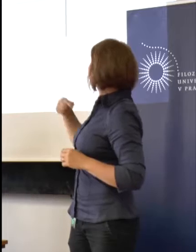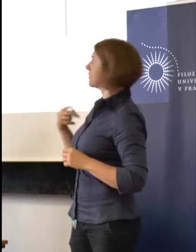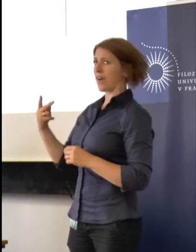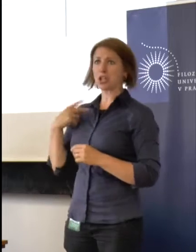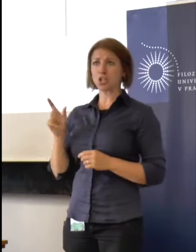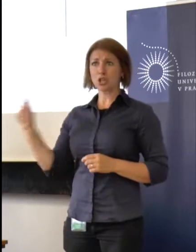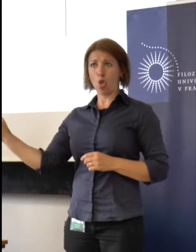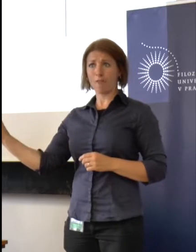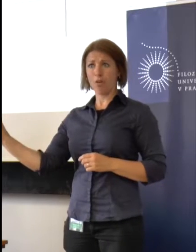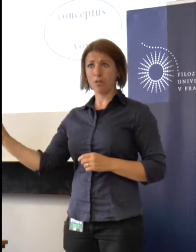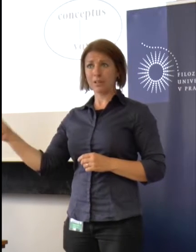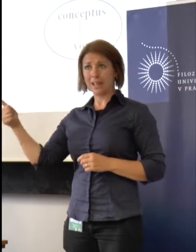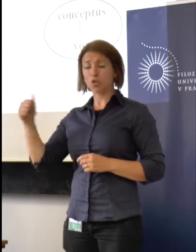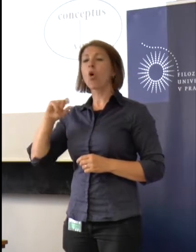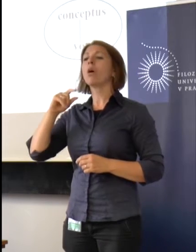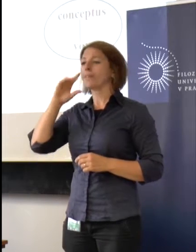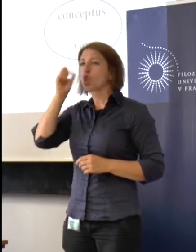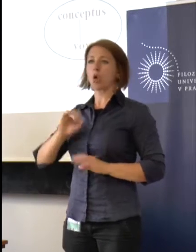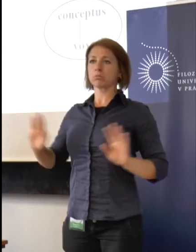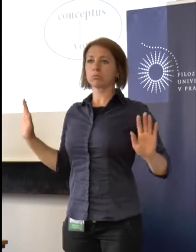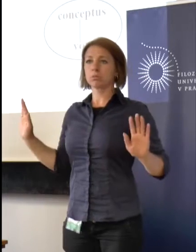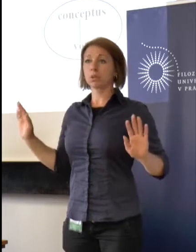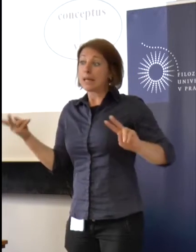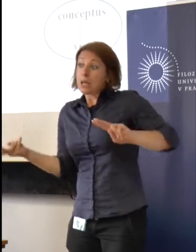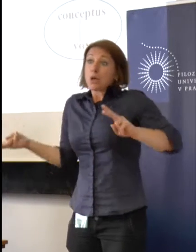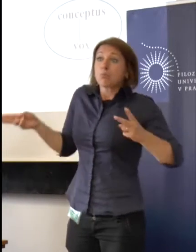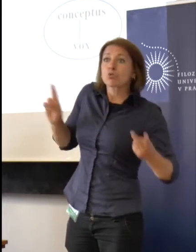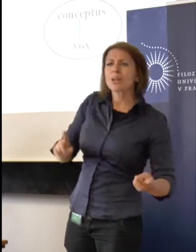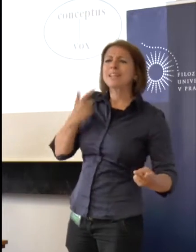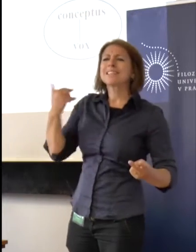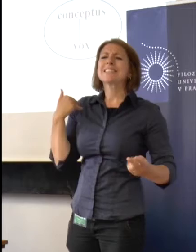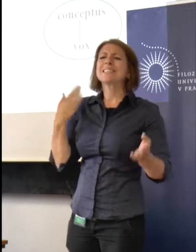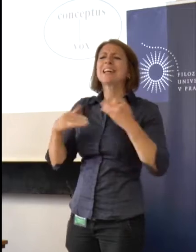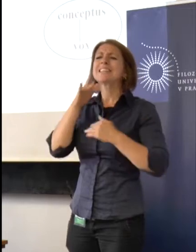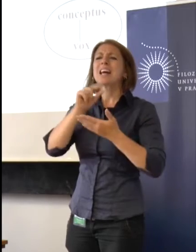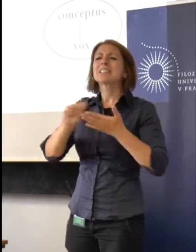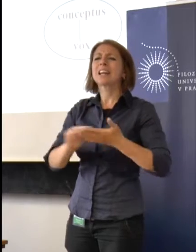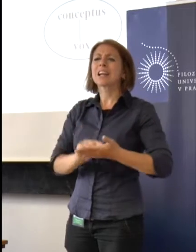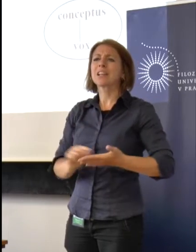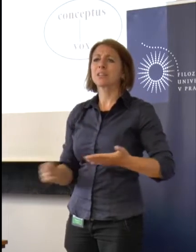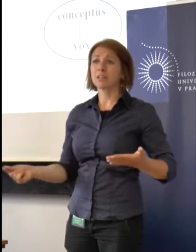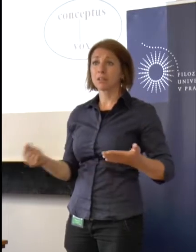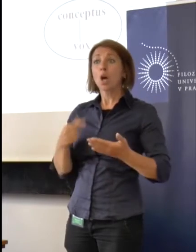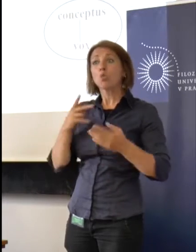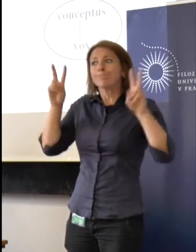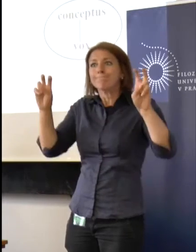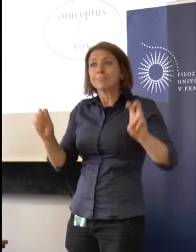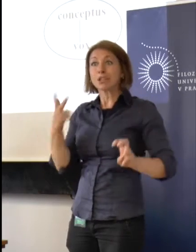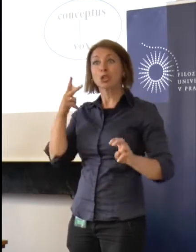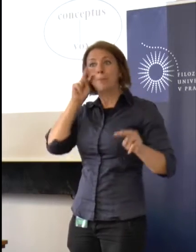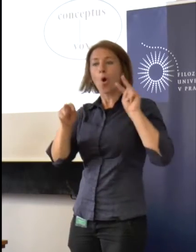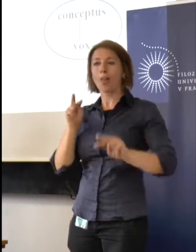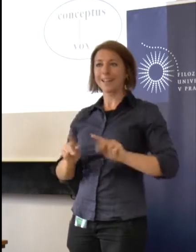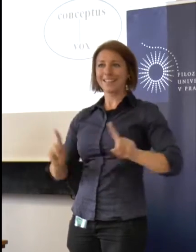are semantic differences are what are at the center of the Humboldtian idea of worldview. So once more, this